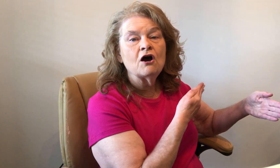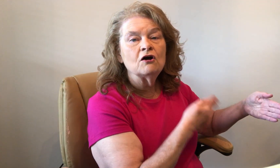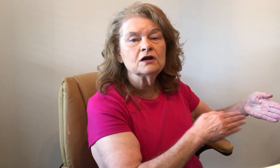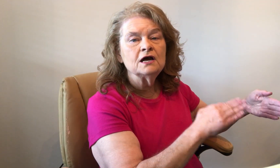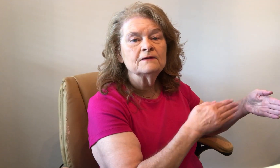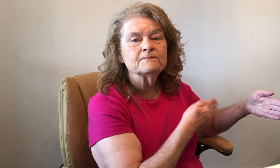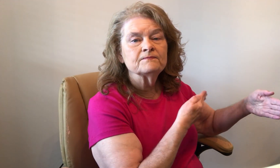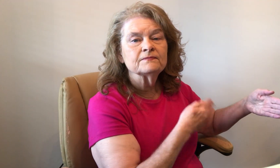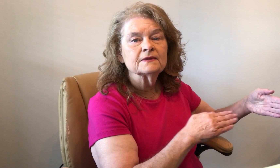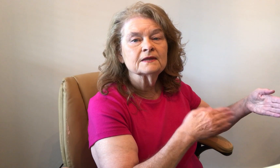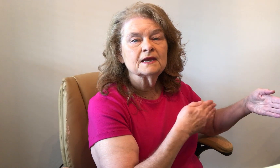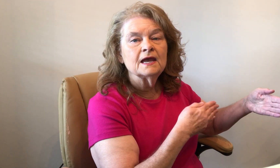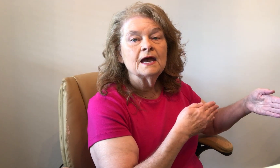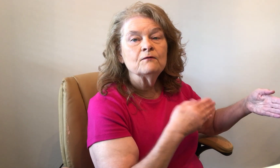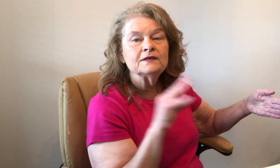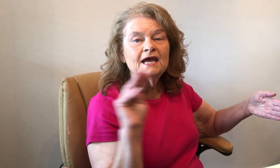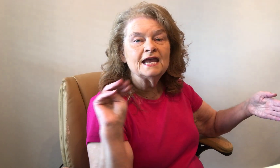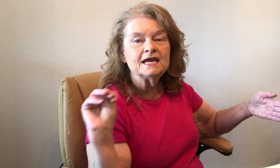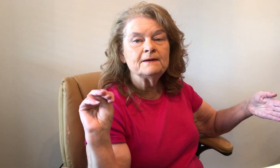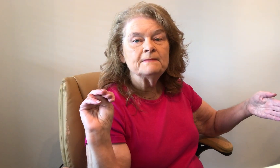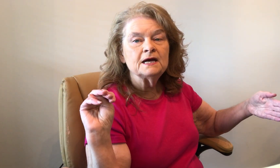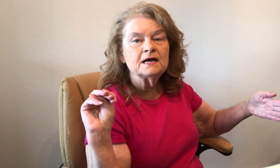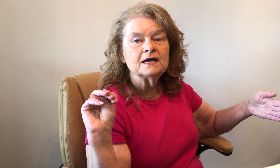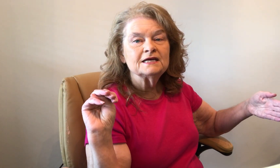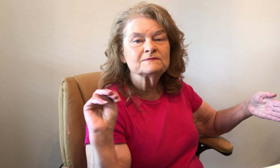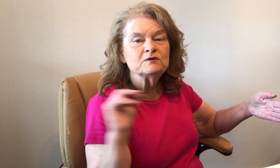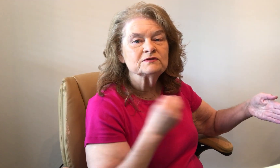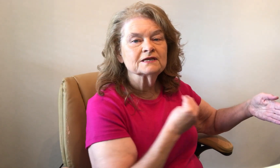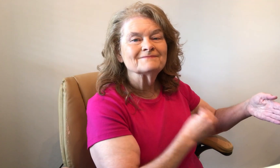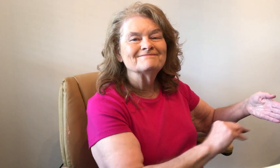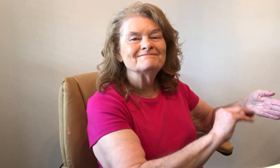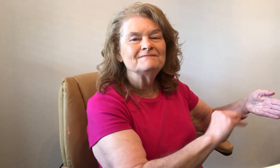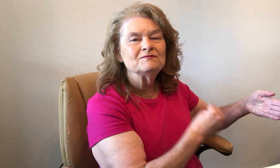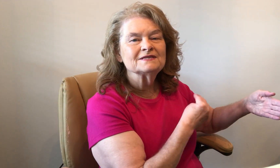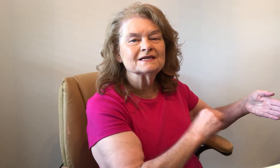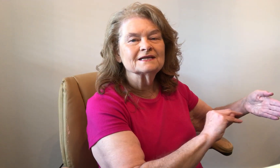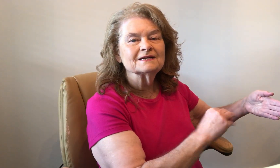song. With the M is music. Music.